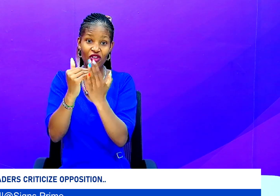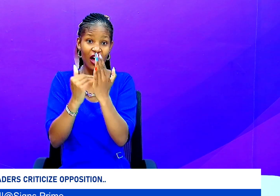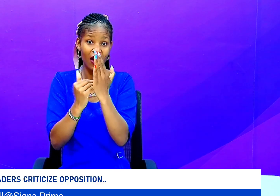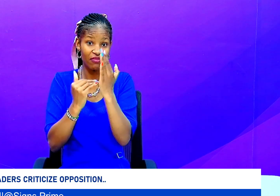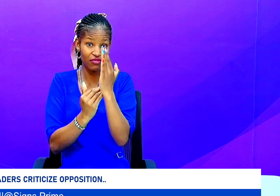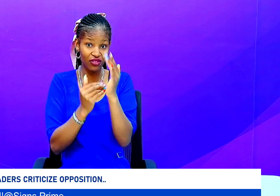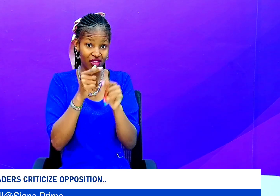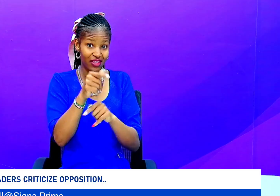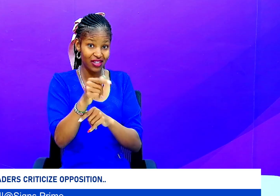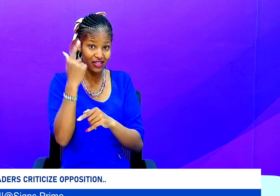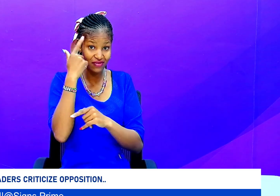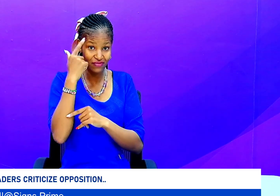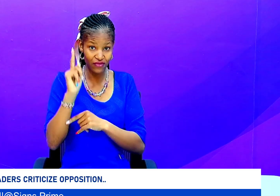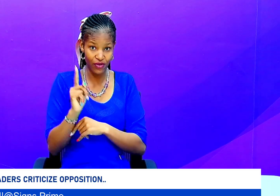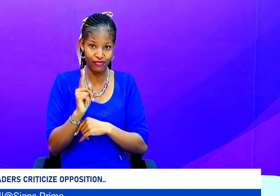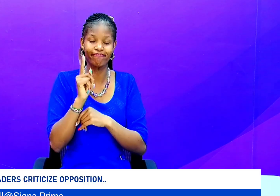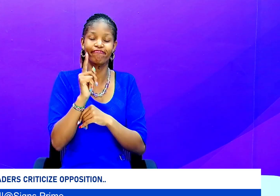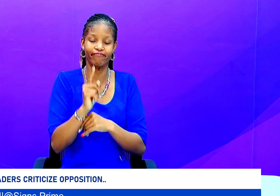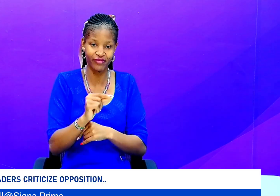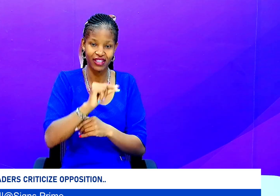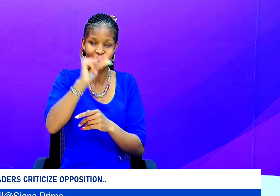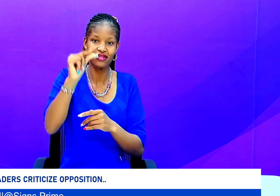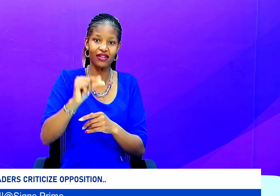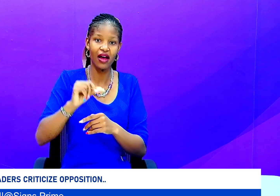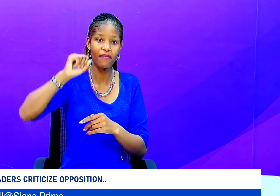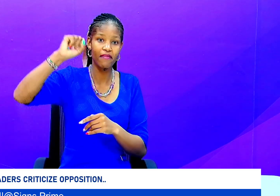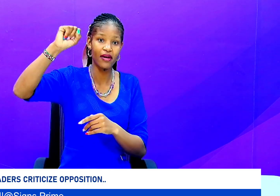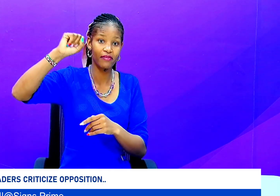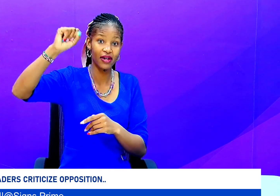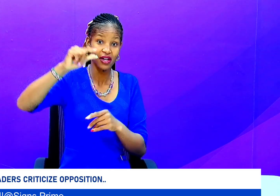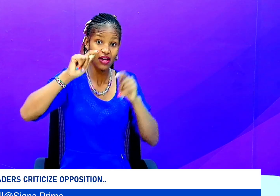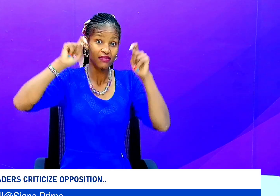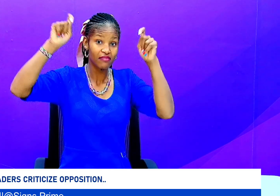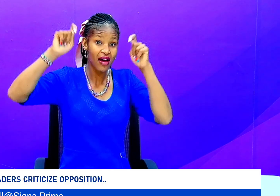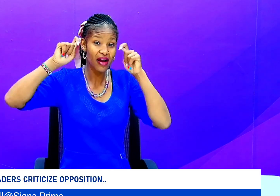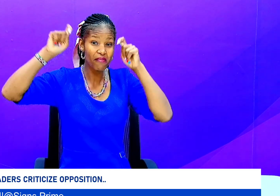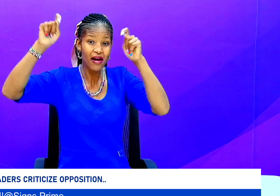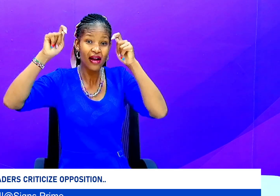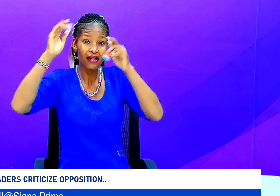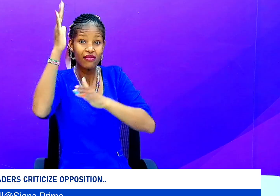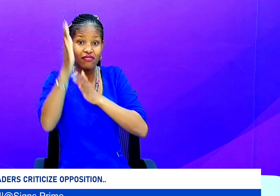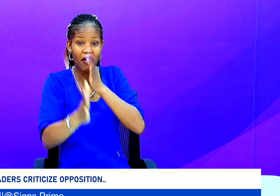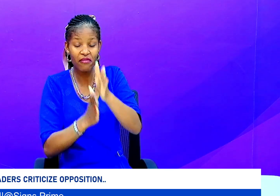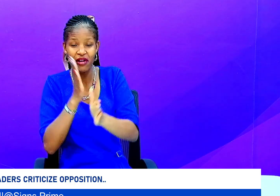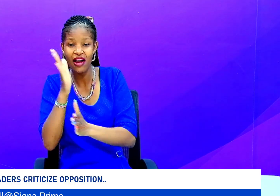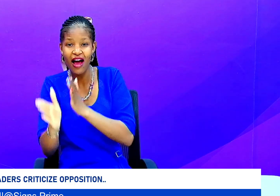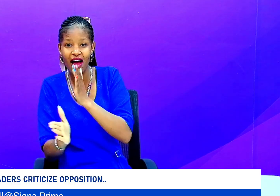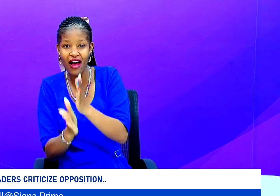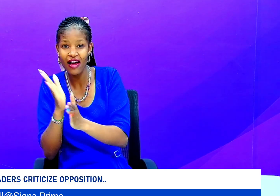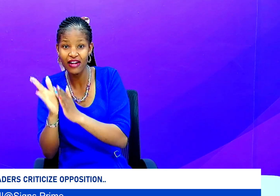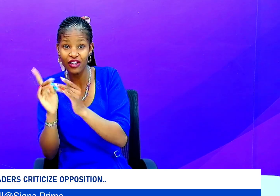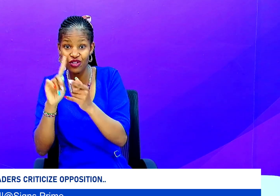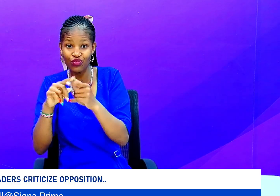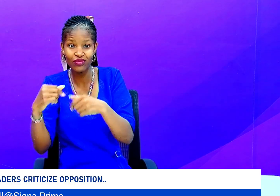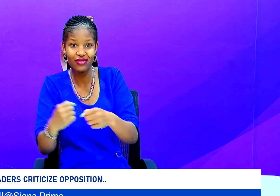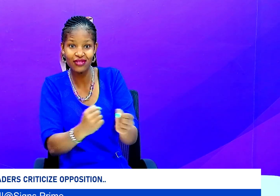The leaders dismissed as mere propaganda the circulating rumors that Gen Z protesters are planning to